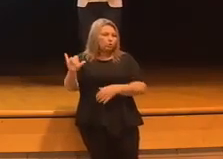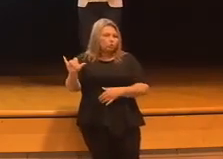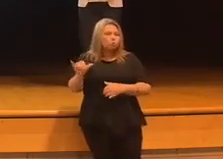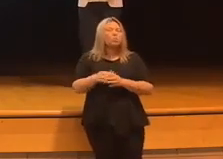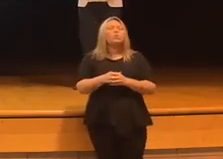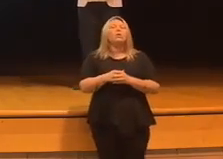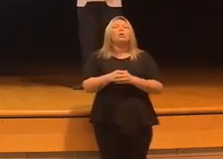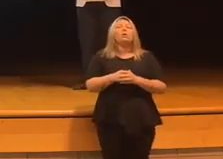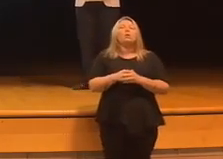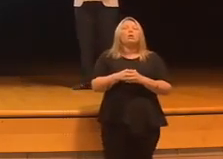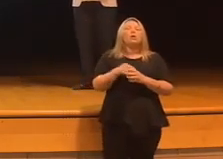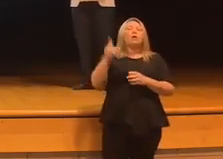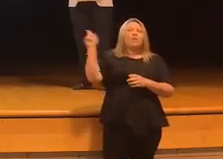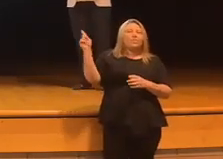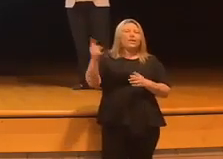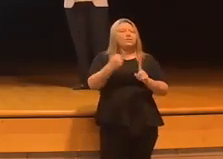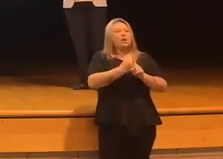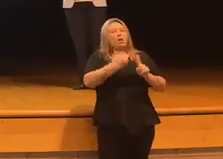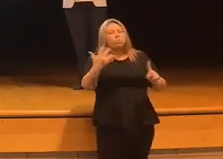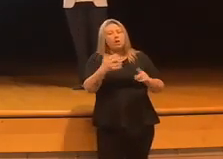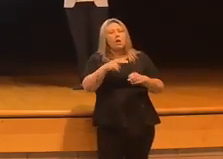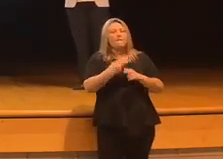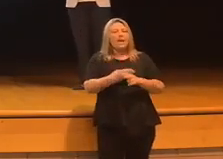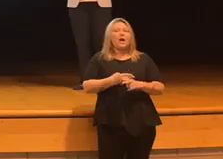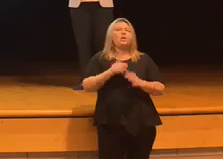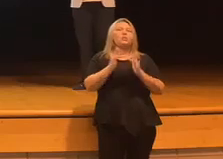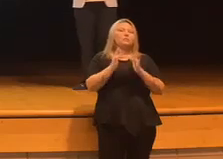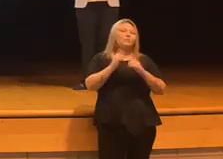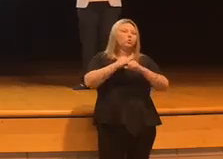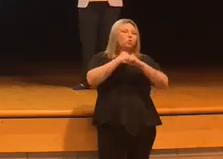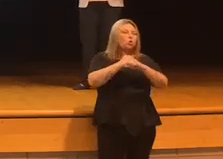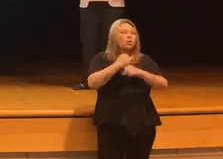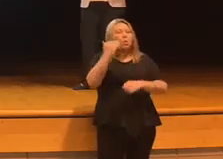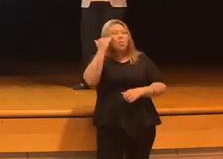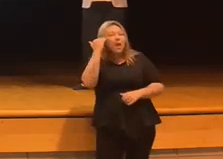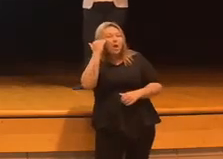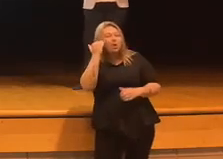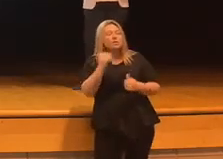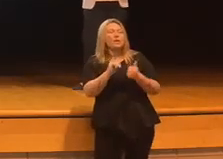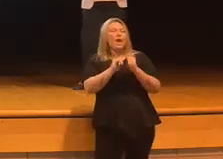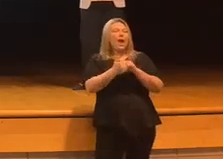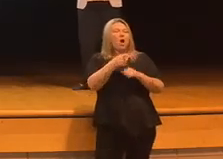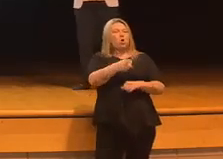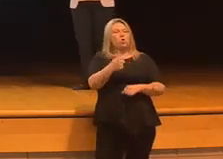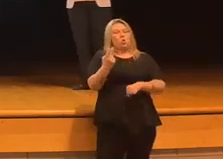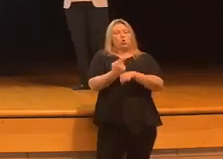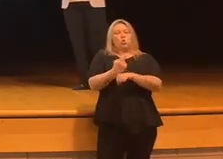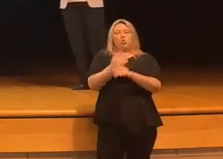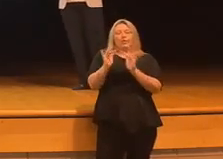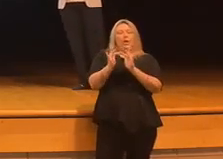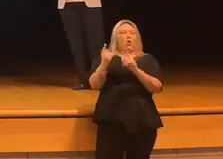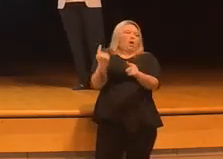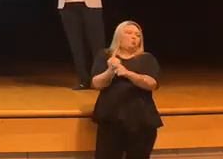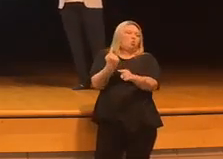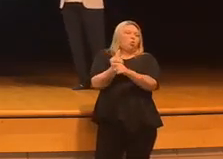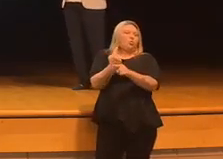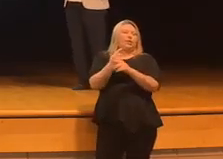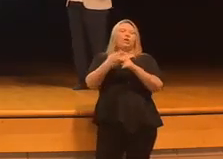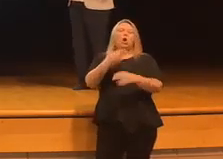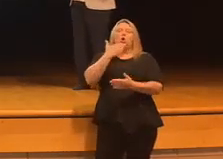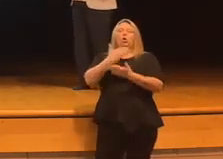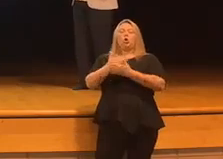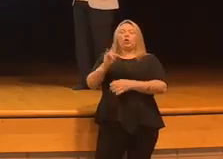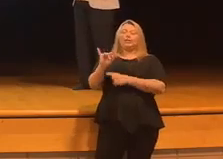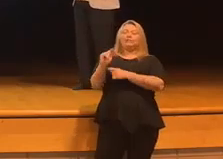about cybersecurity awareness, how to be a good digital citizen, and there is also